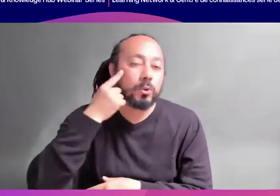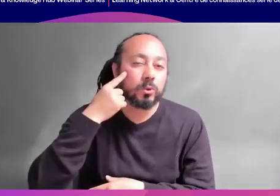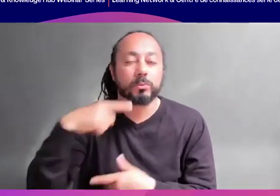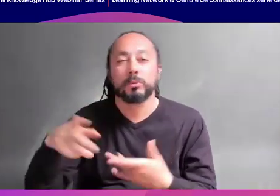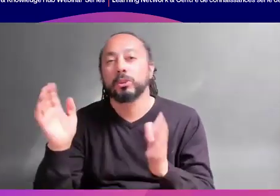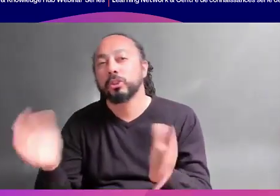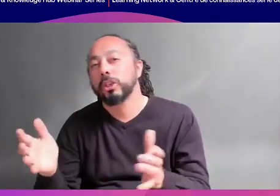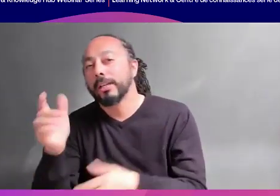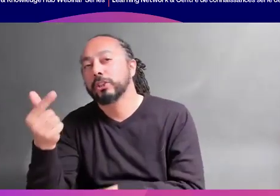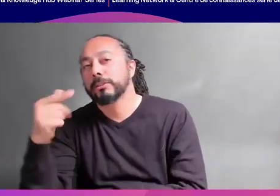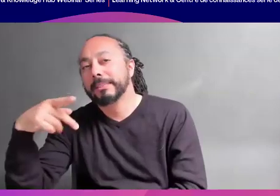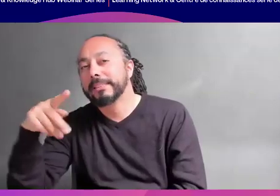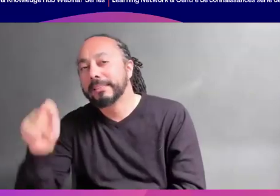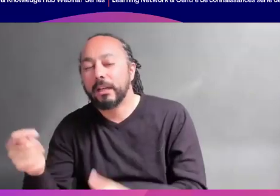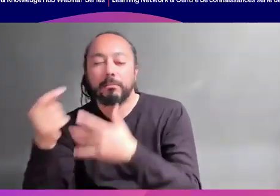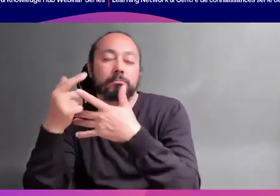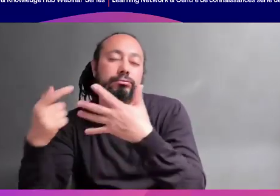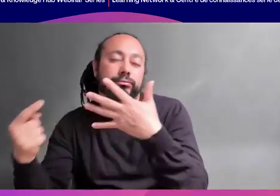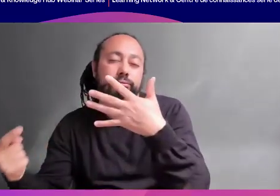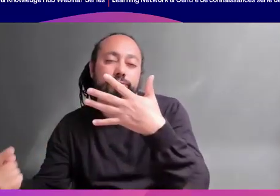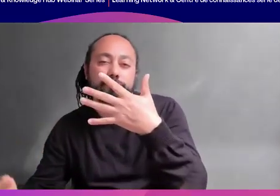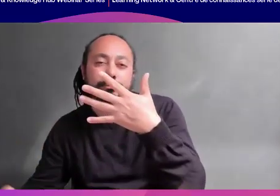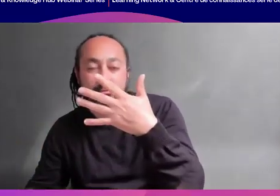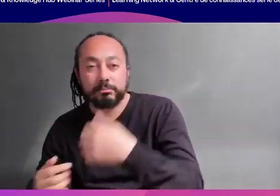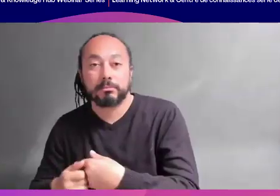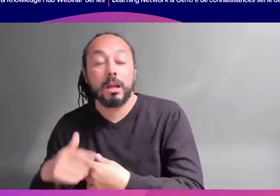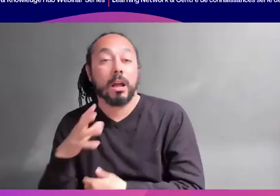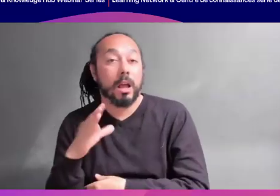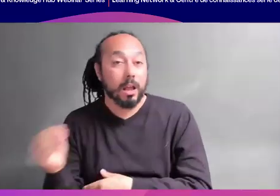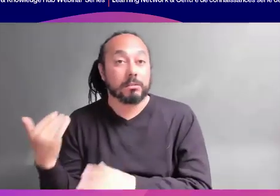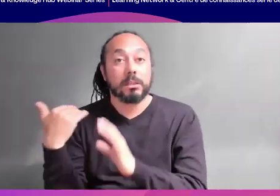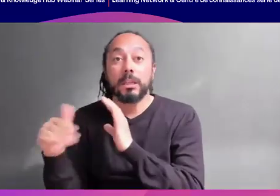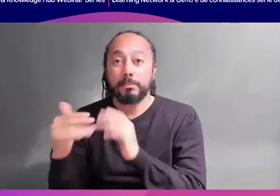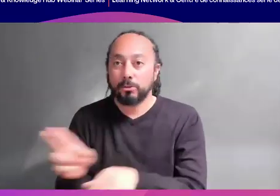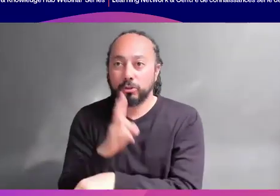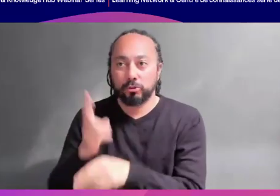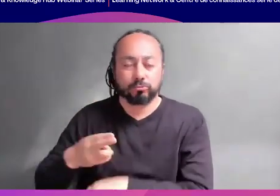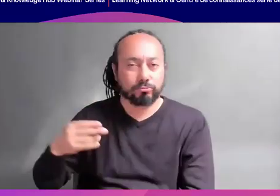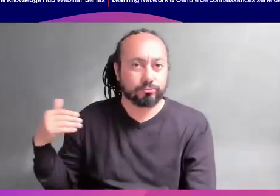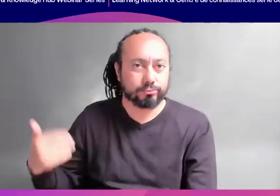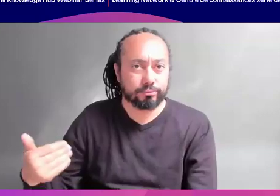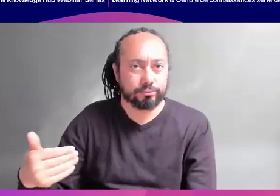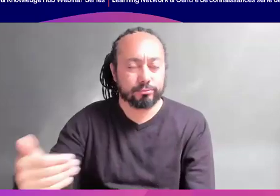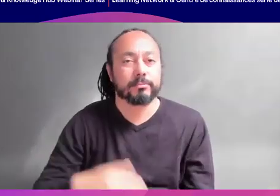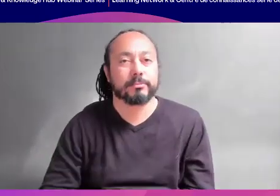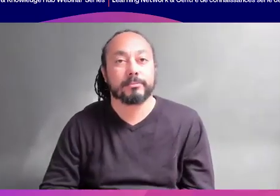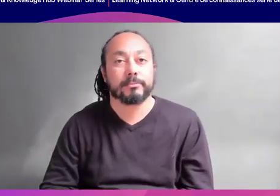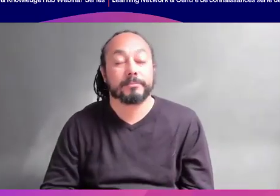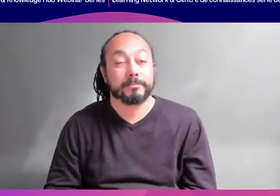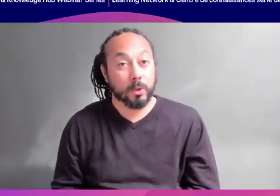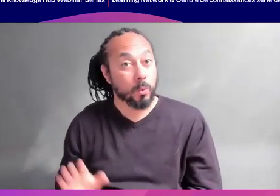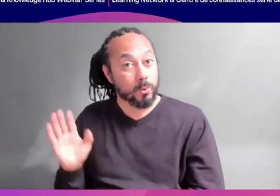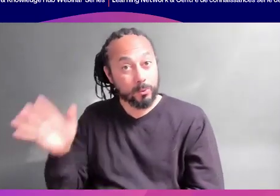the list goes on, right? And so most parents are also using email daily. And they're not just spending time in these